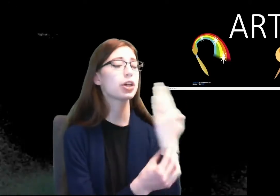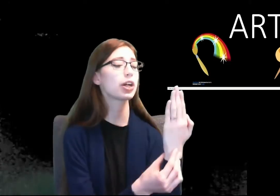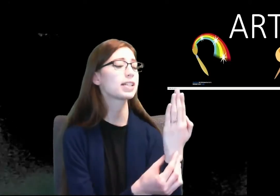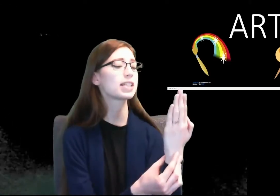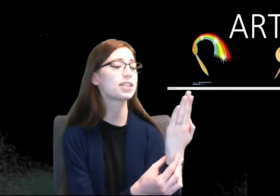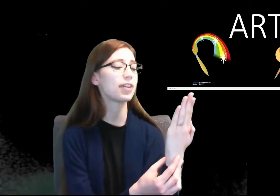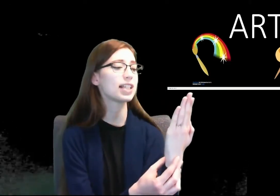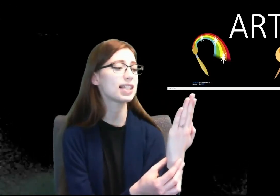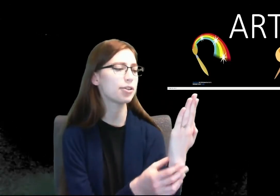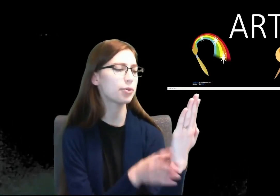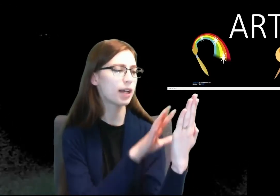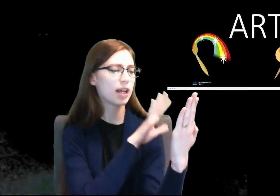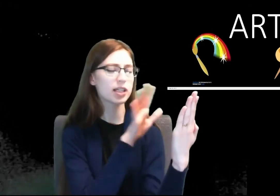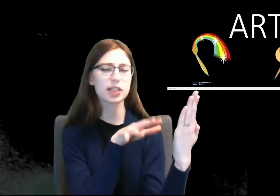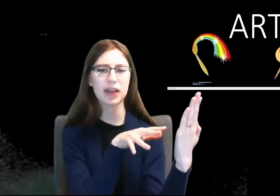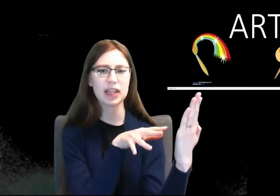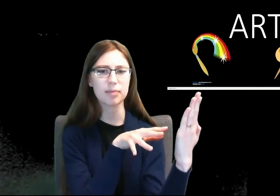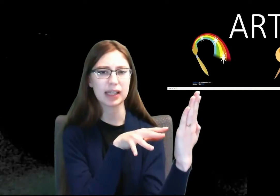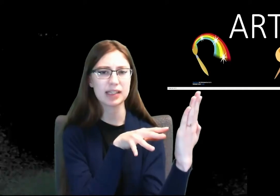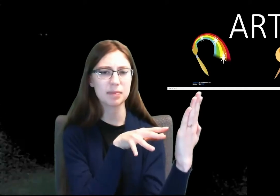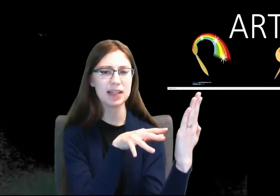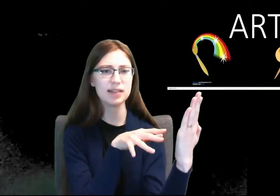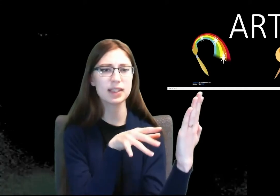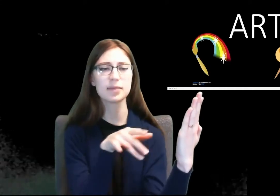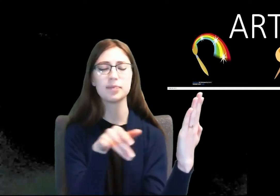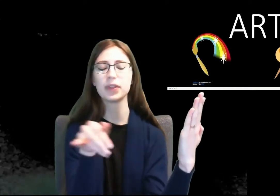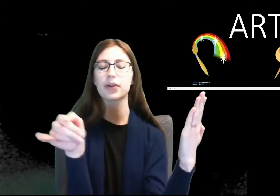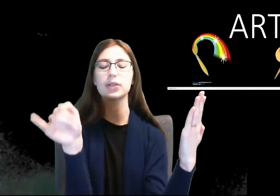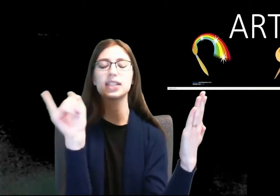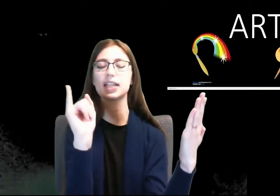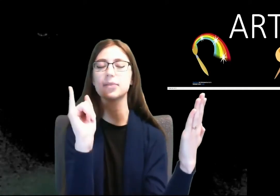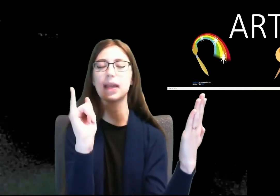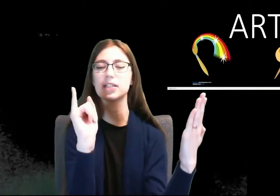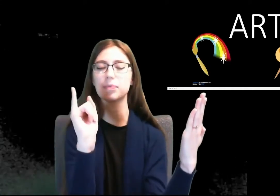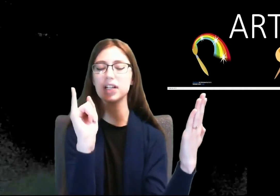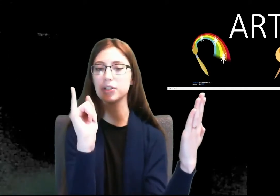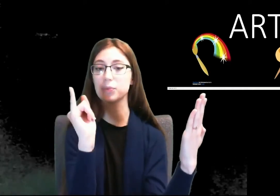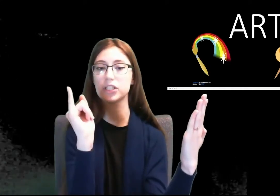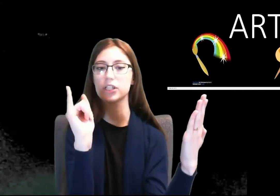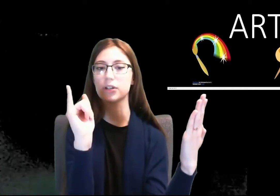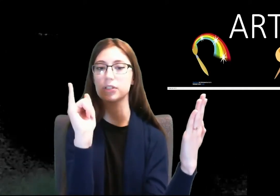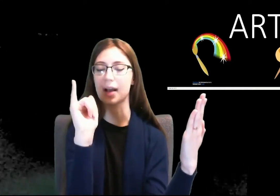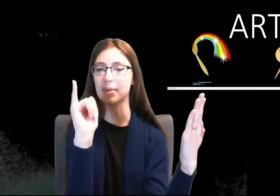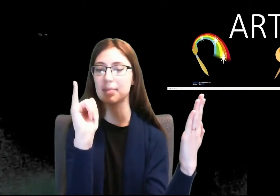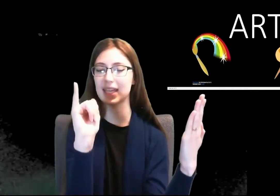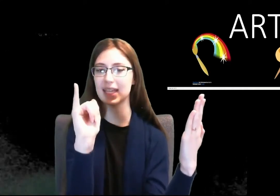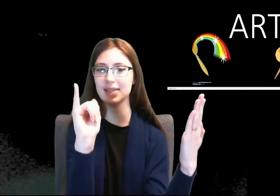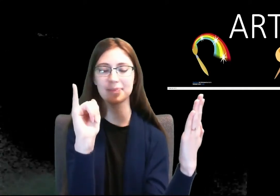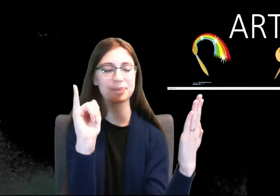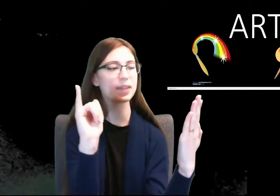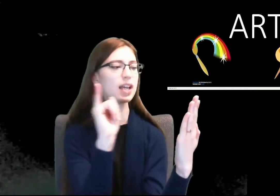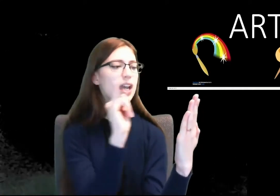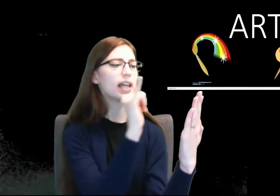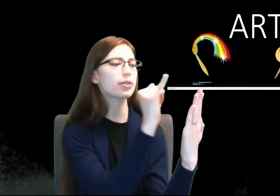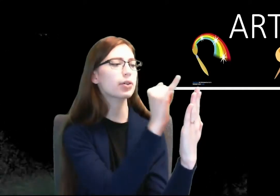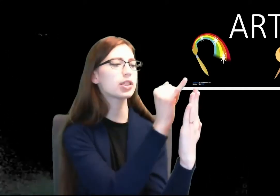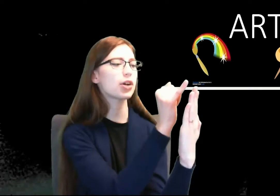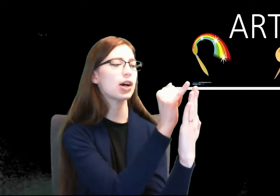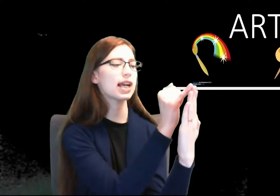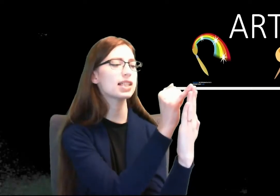it to face you, survey the blank space. You're going to take your paintbrush, which is your dominant pinky, and you're going to draw a